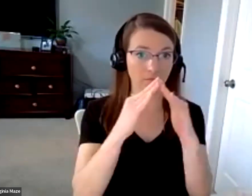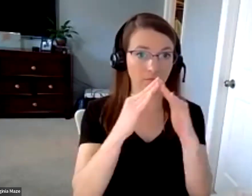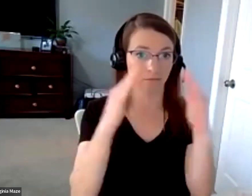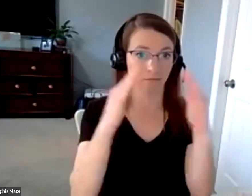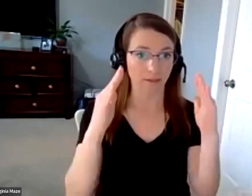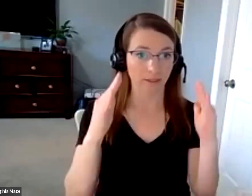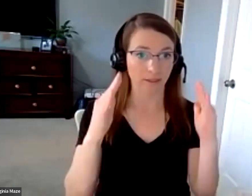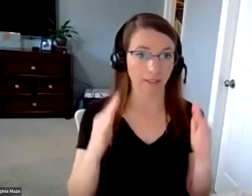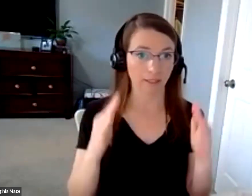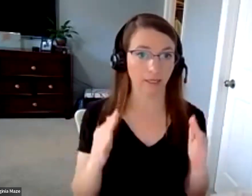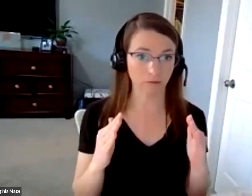House.